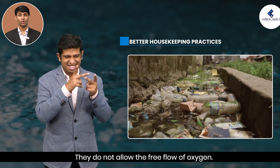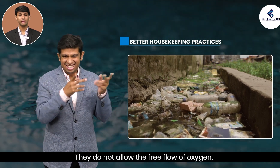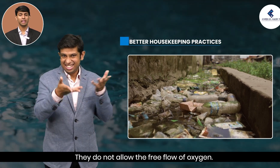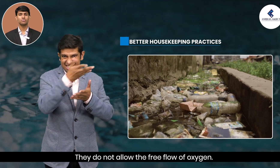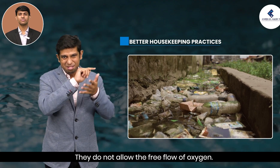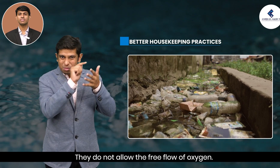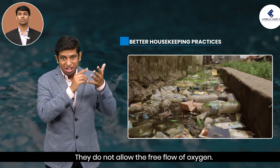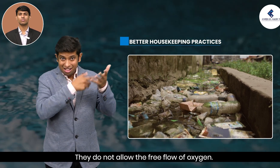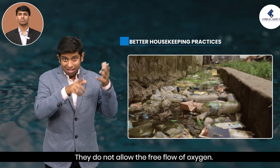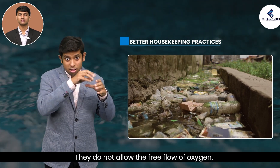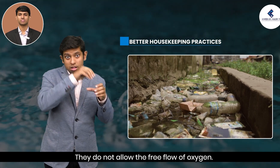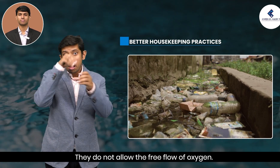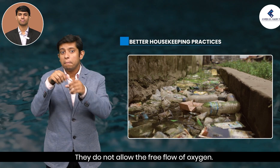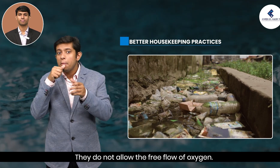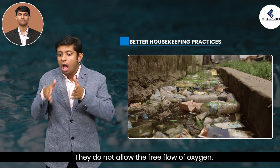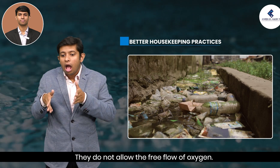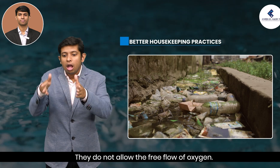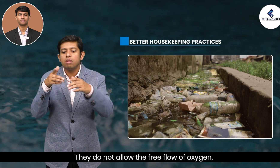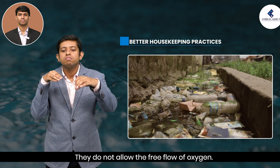They do not allow the free flow of oxygen.